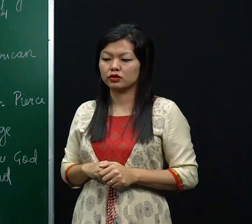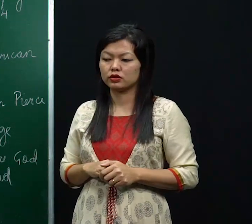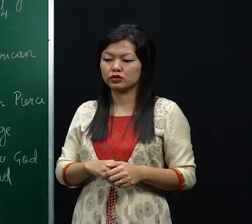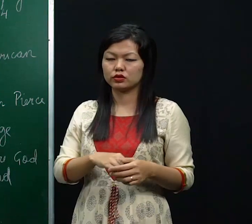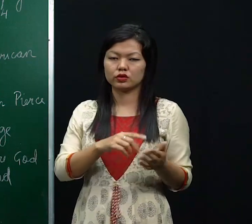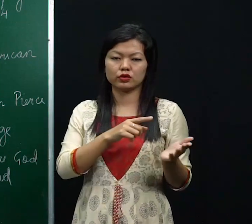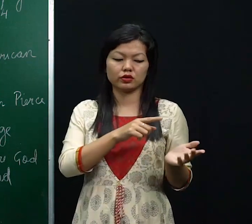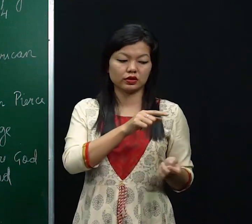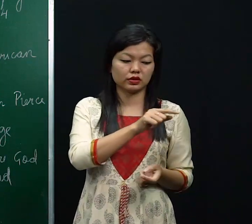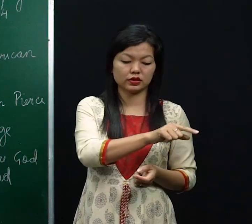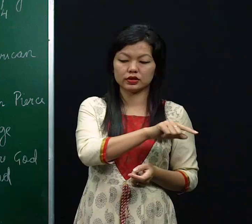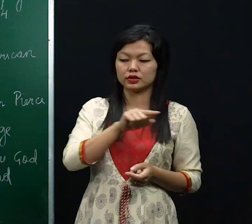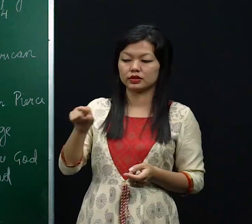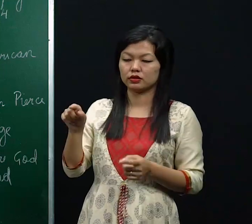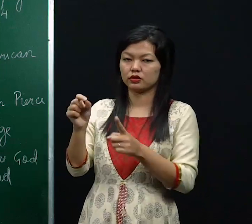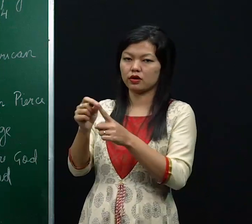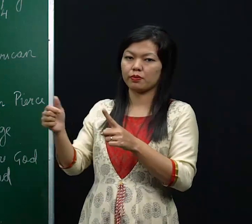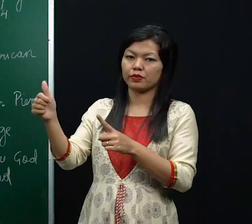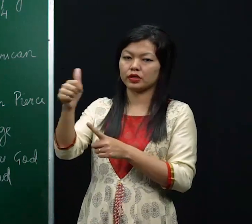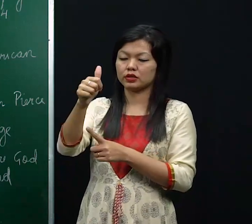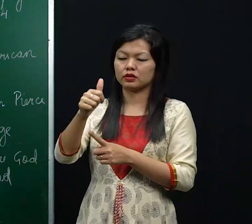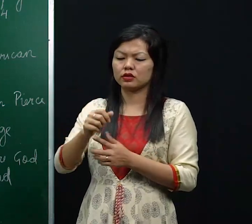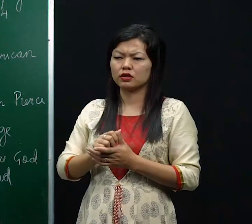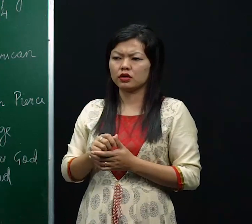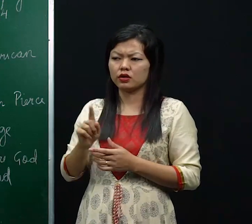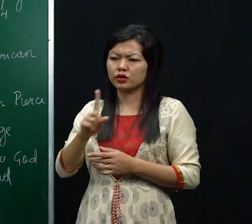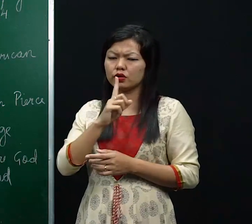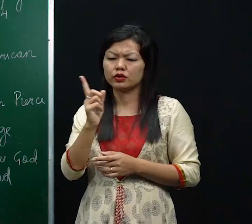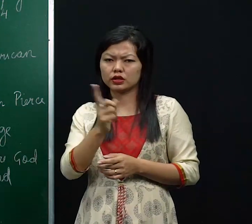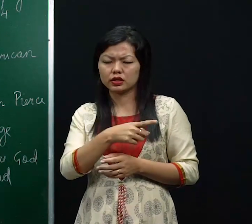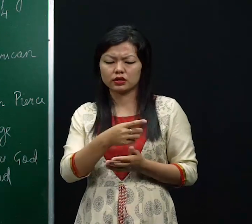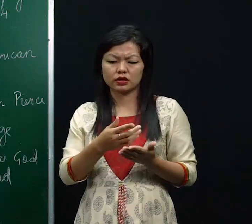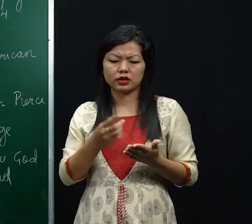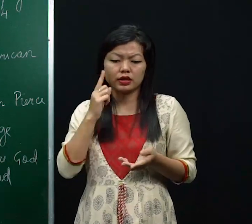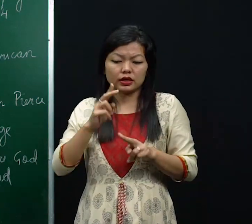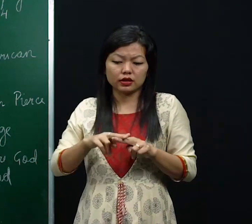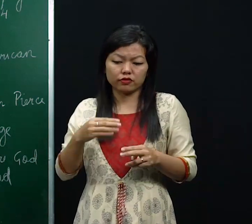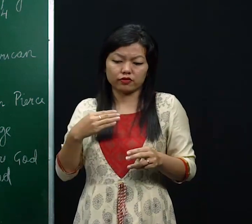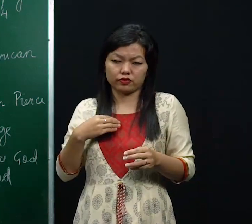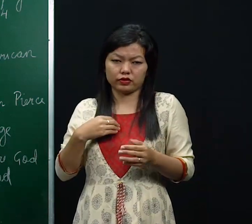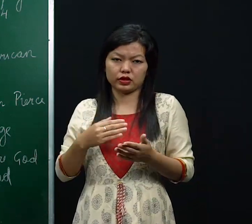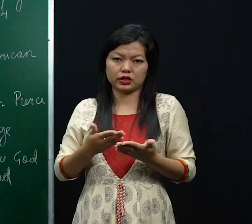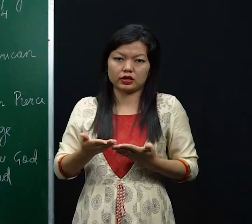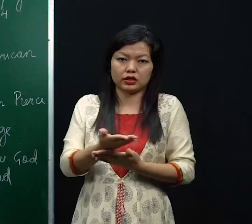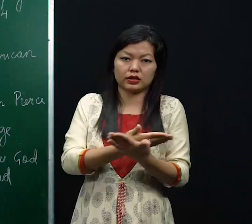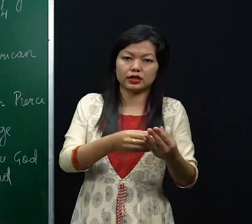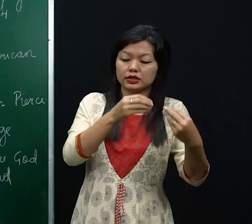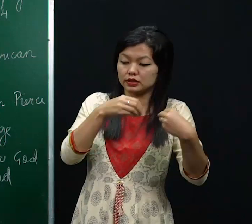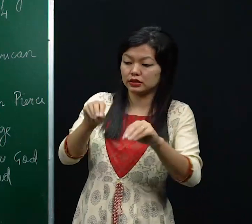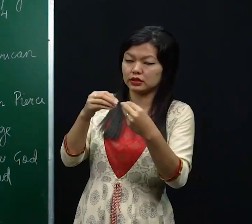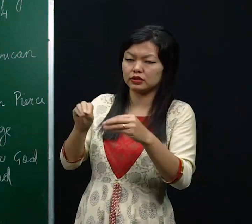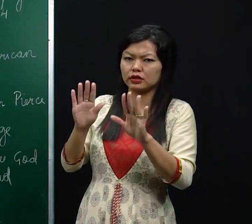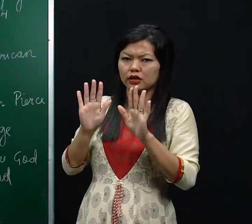land to you." And here he said, "I do not know how you will protect me," because he thought that God made everyone